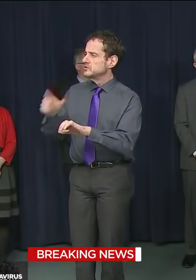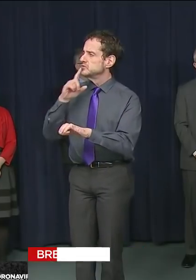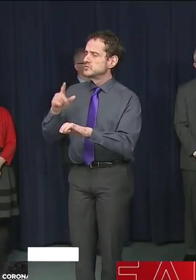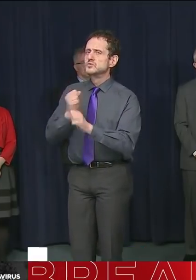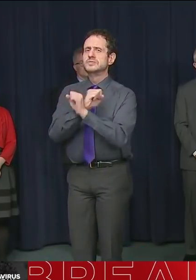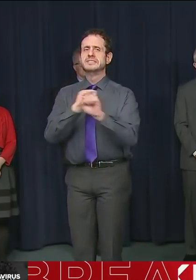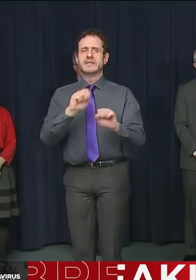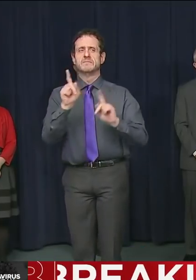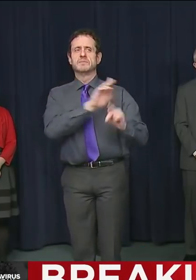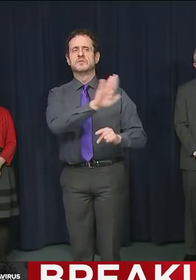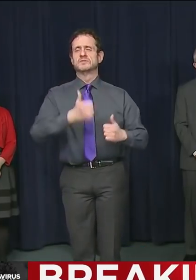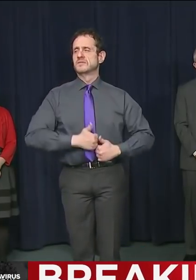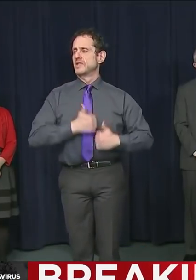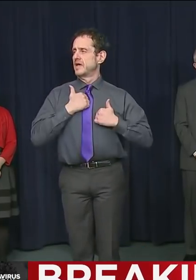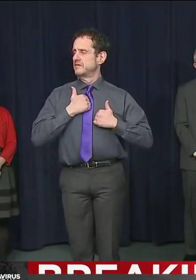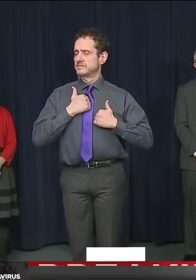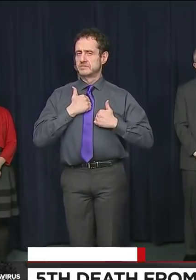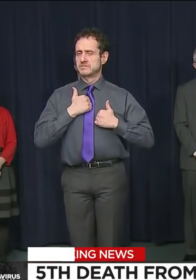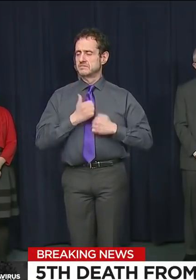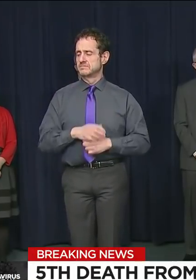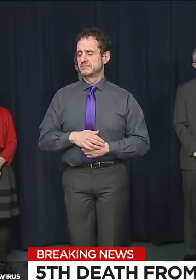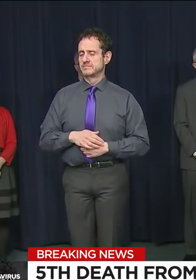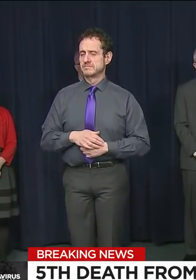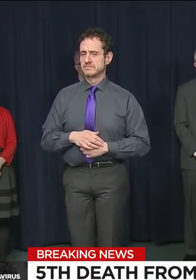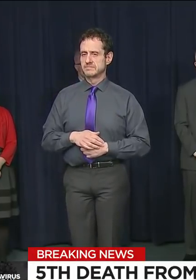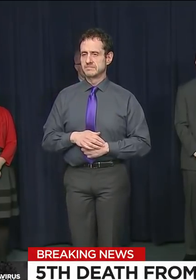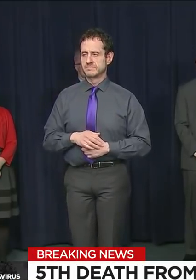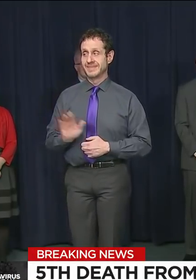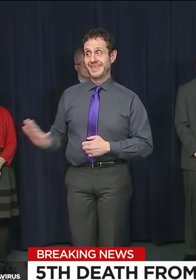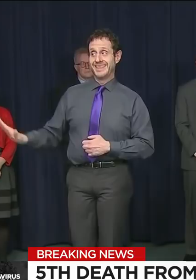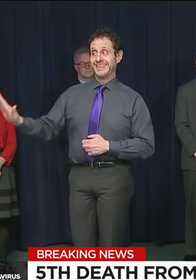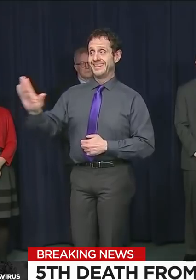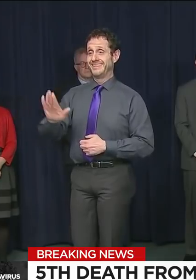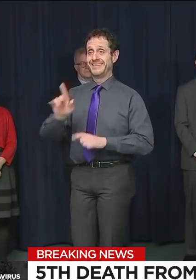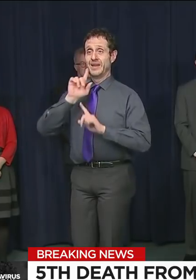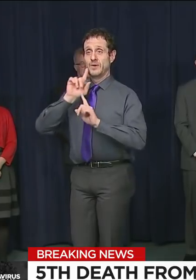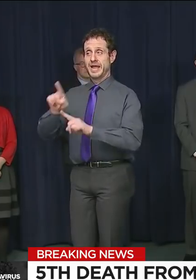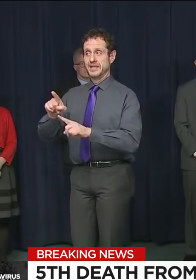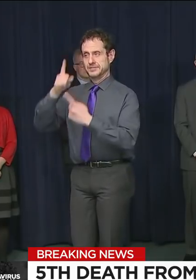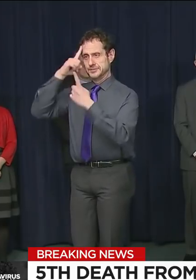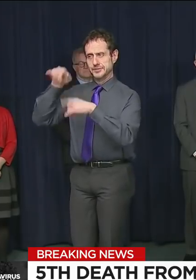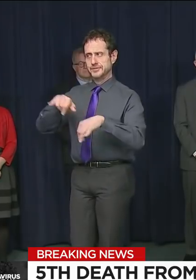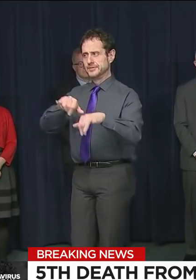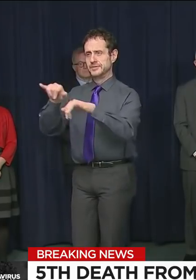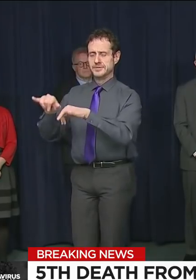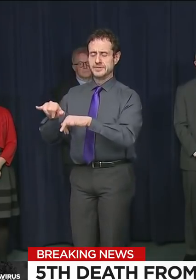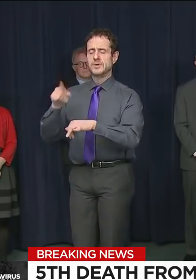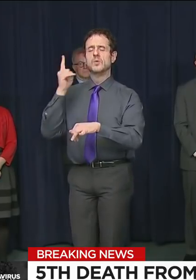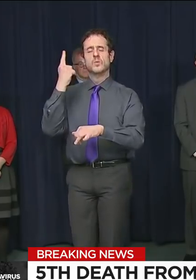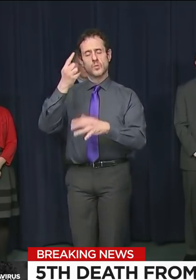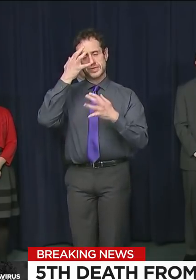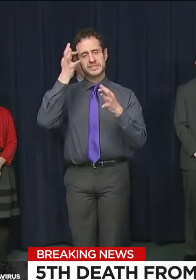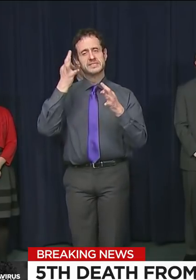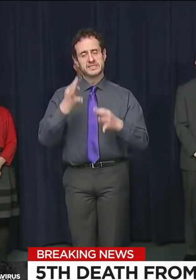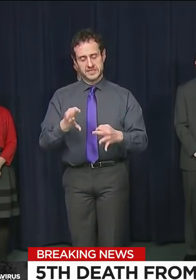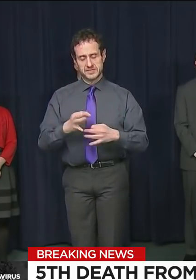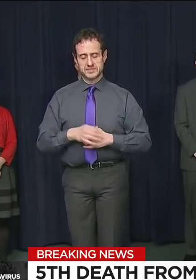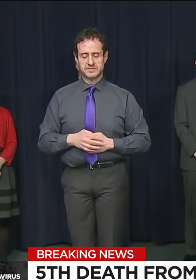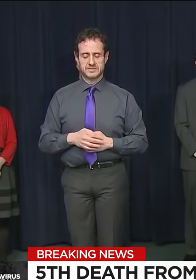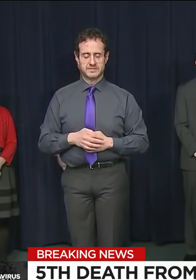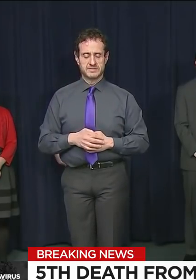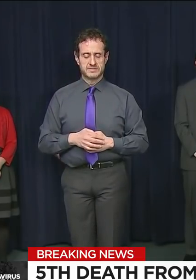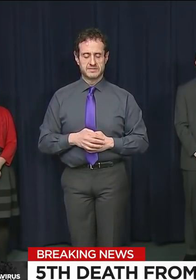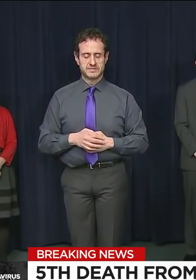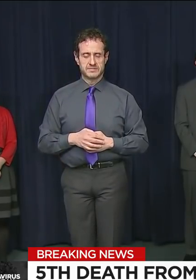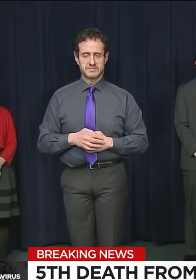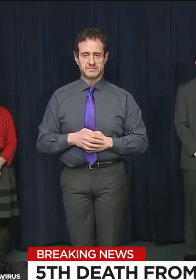lives? Well, they've come back to me with one inescapable conclusion. To avoid the loss